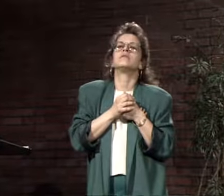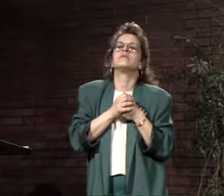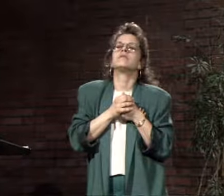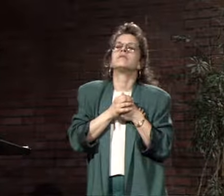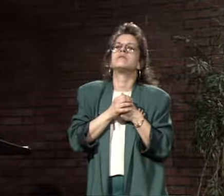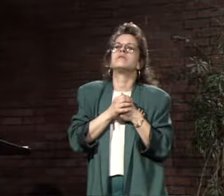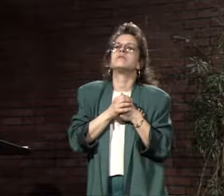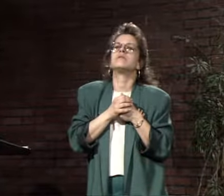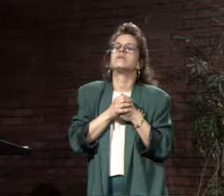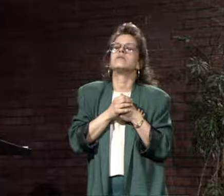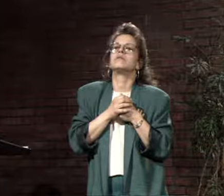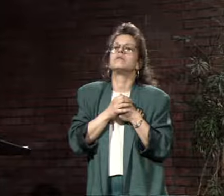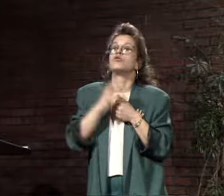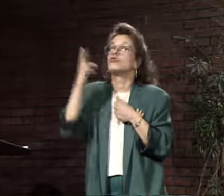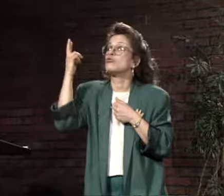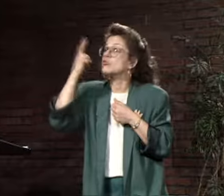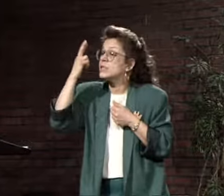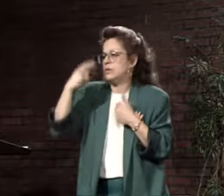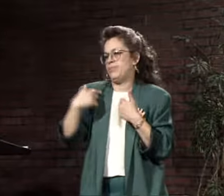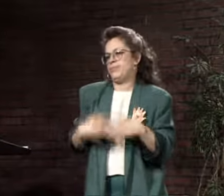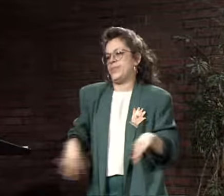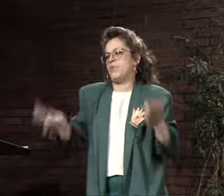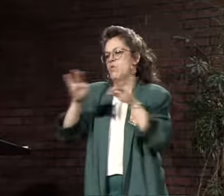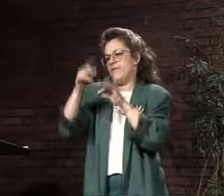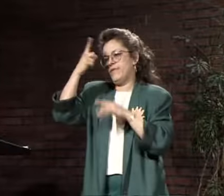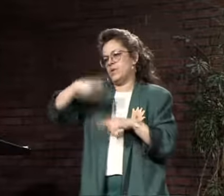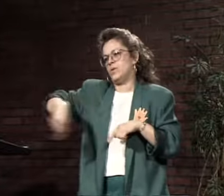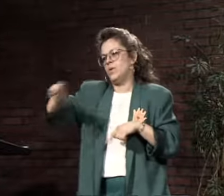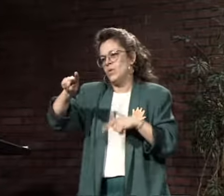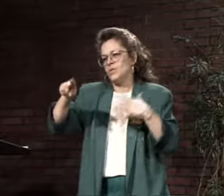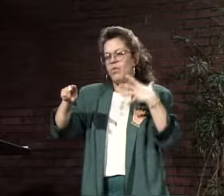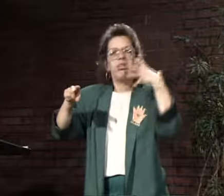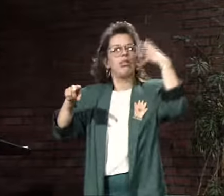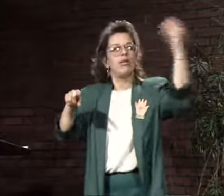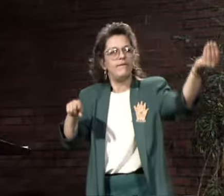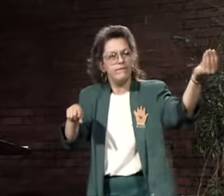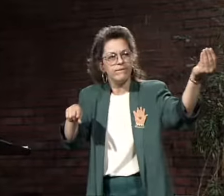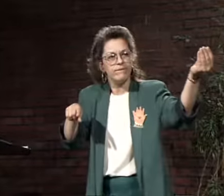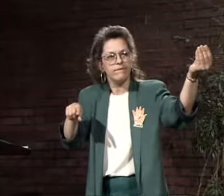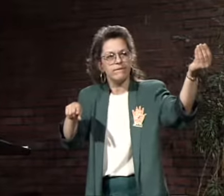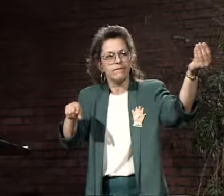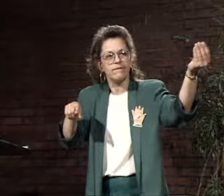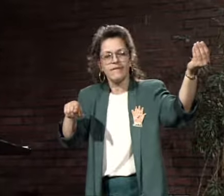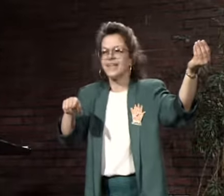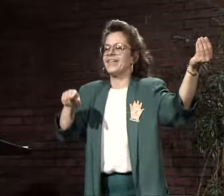to ask, go ahead and ask me. Raise your hand, ask me. The reason is because when you guys leave,